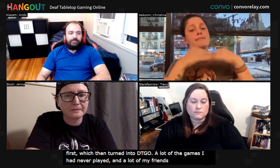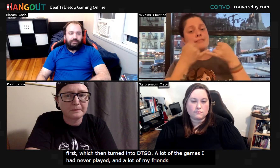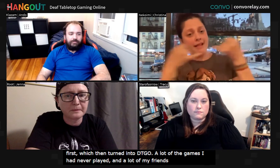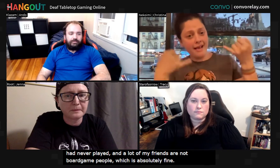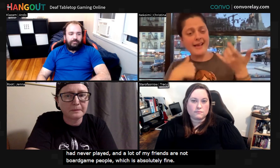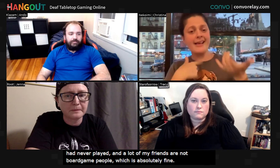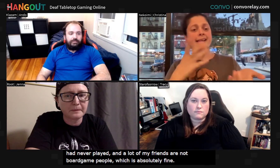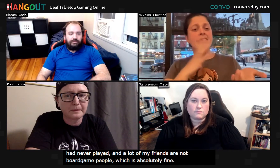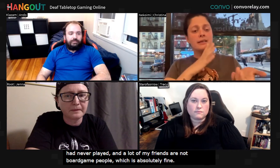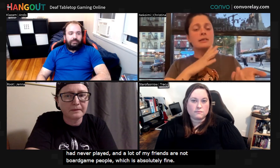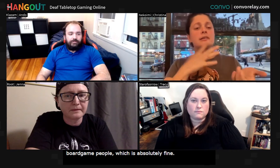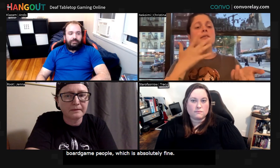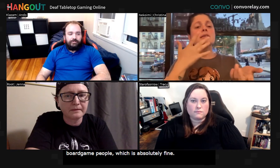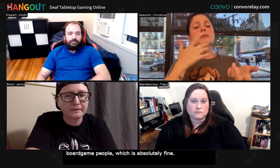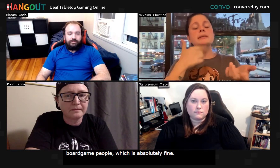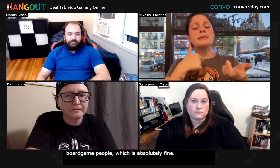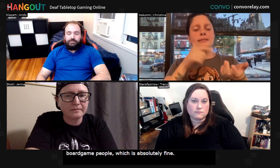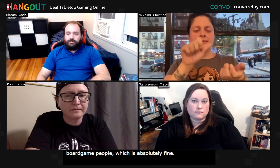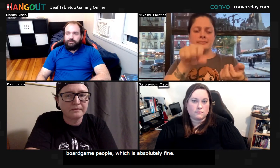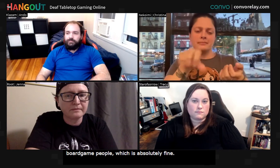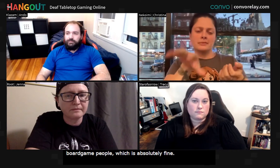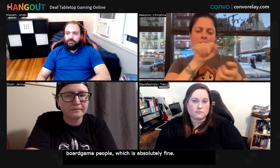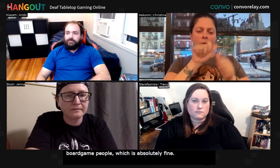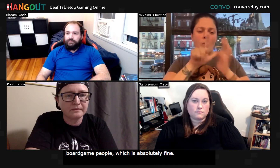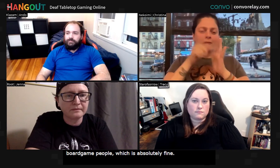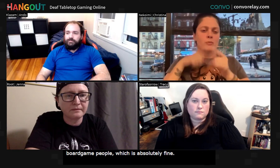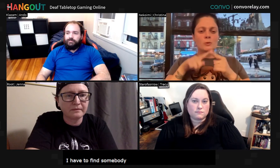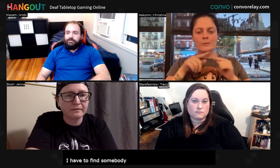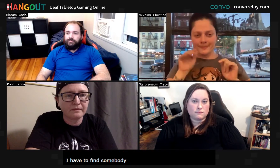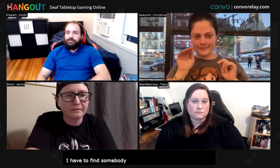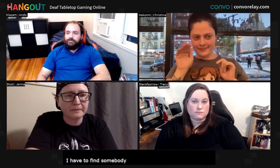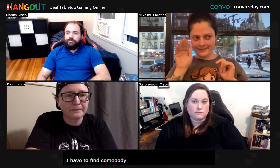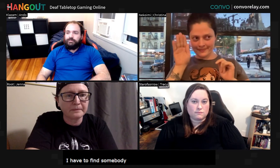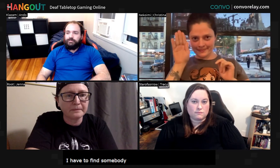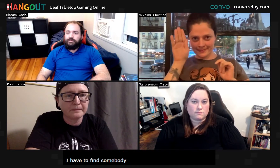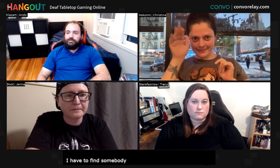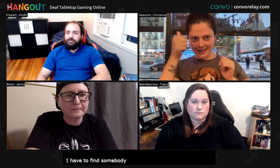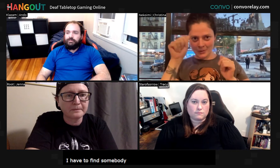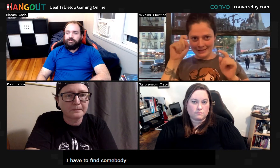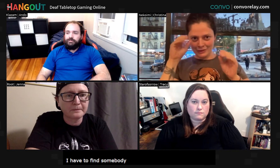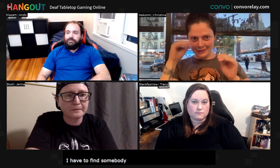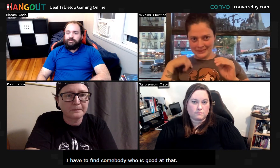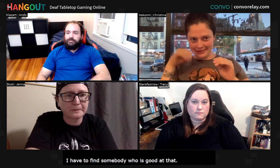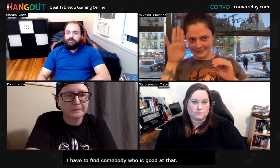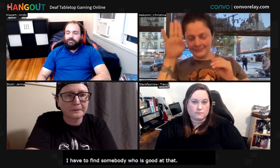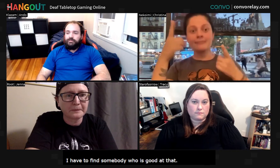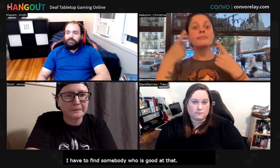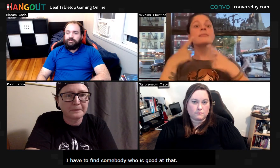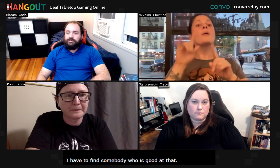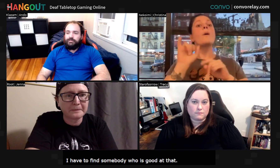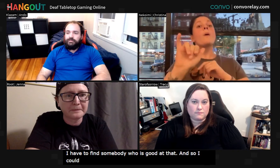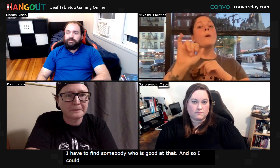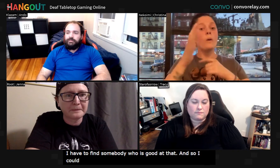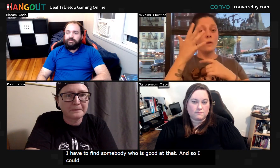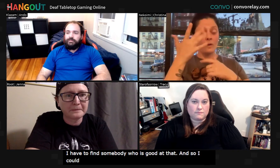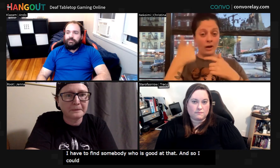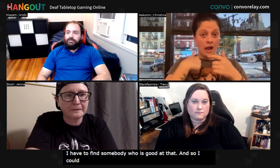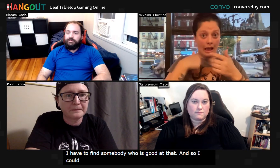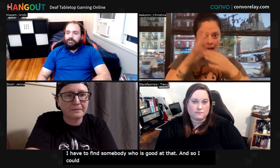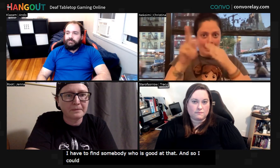find somebody who is good at that, and so I could learn it. And it took me a while to finally kind of raise that